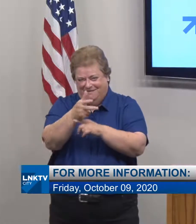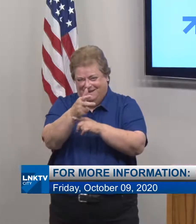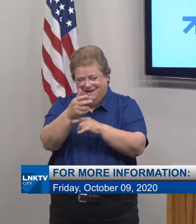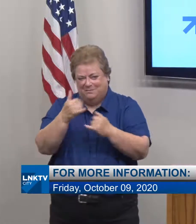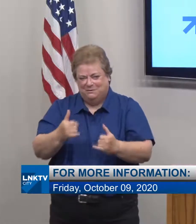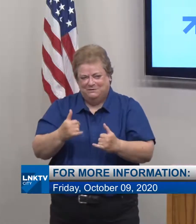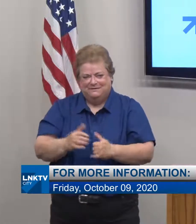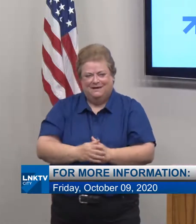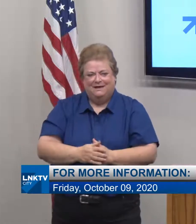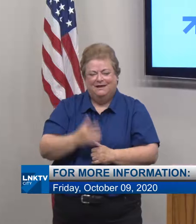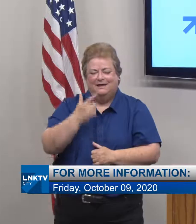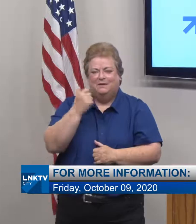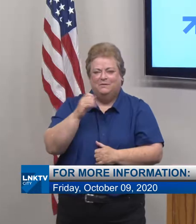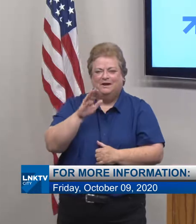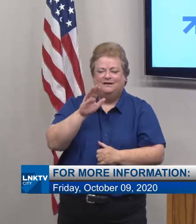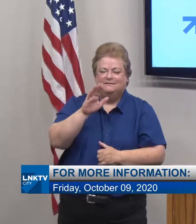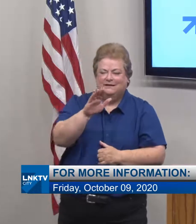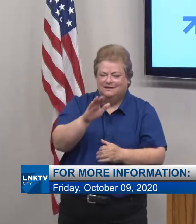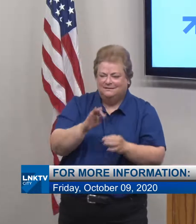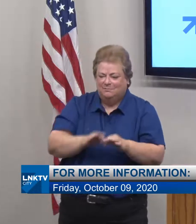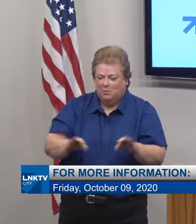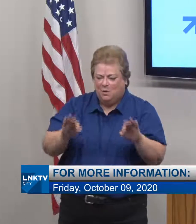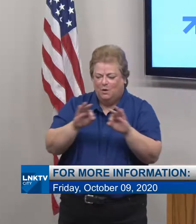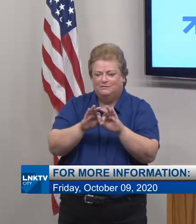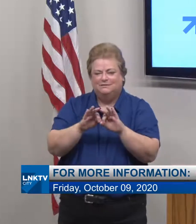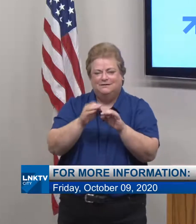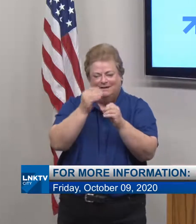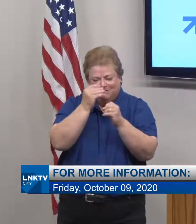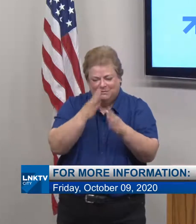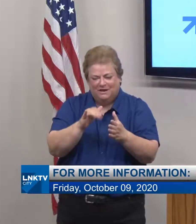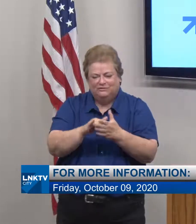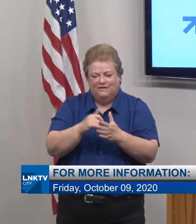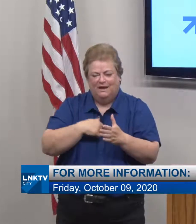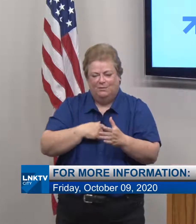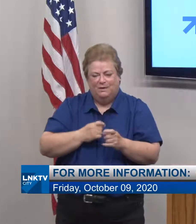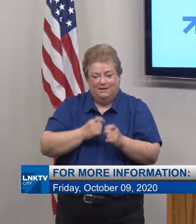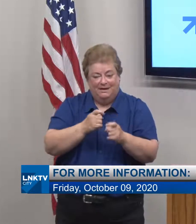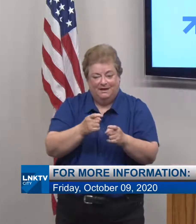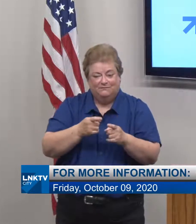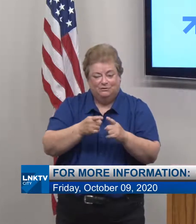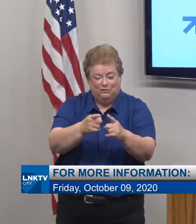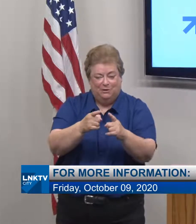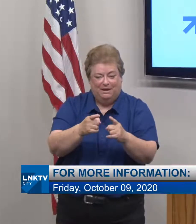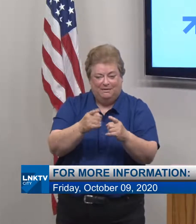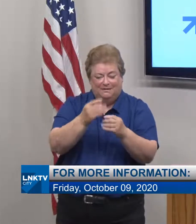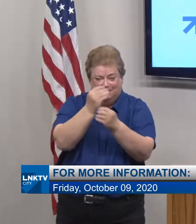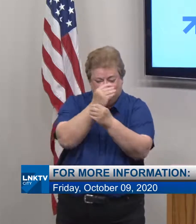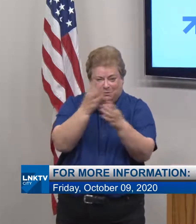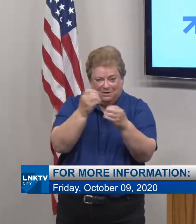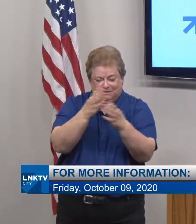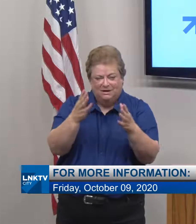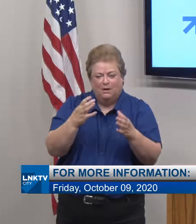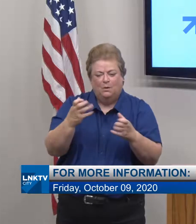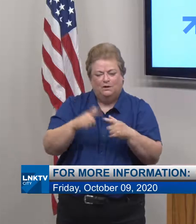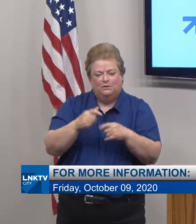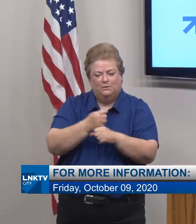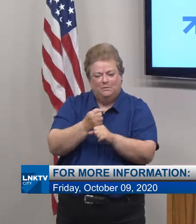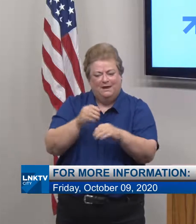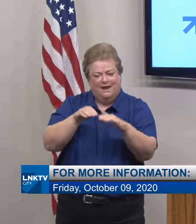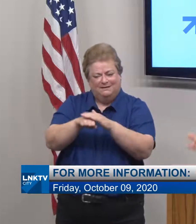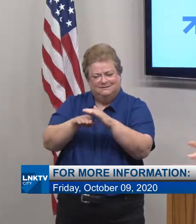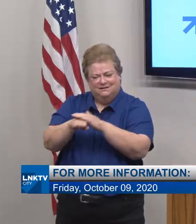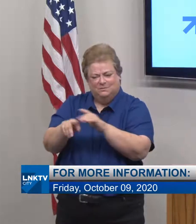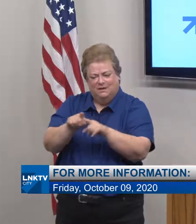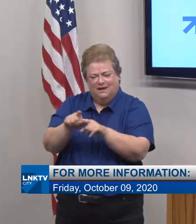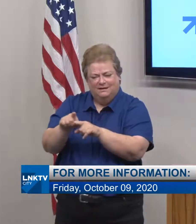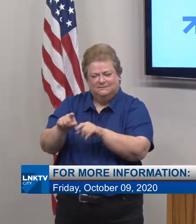the importance of the information that we present in these briefings, we have committed to making them as accessible as possible. And the information